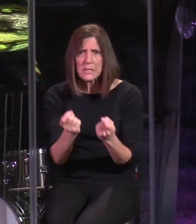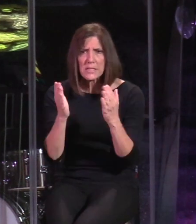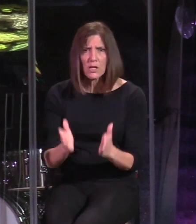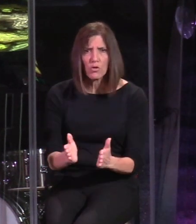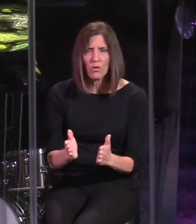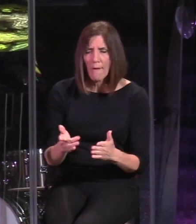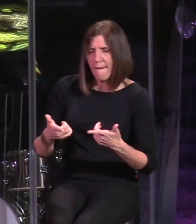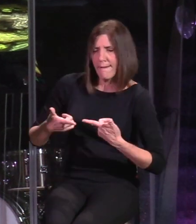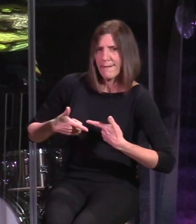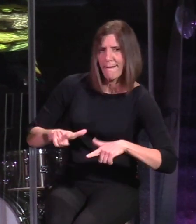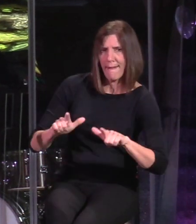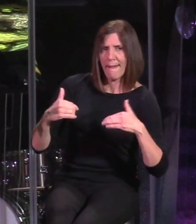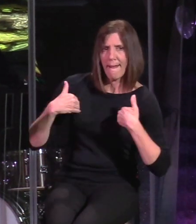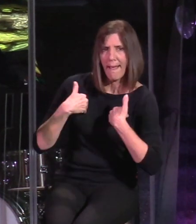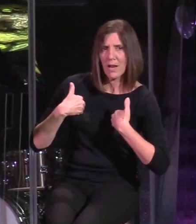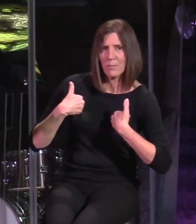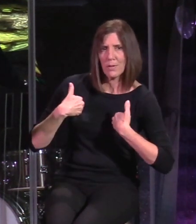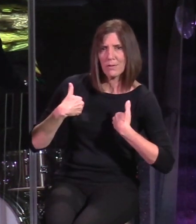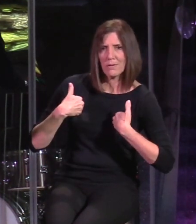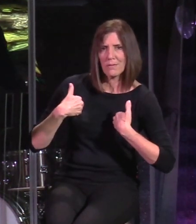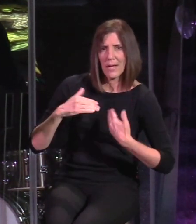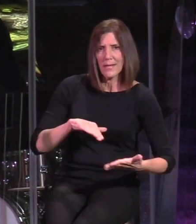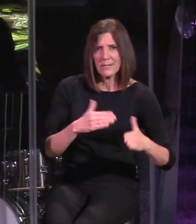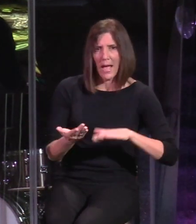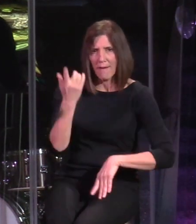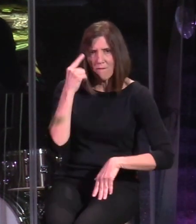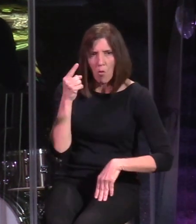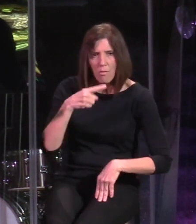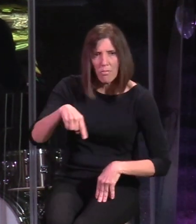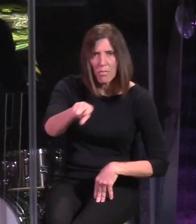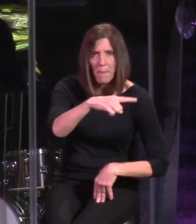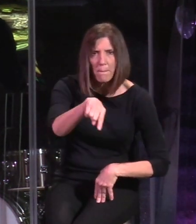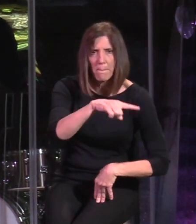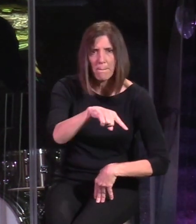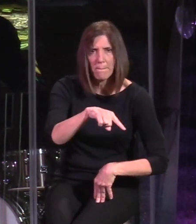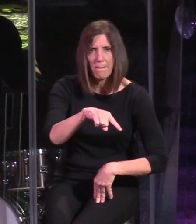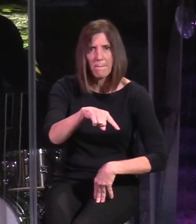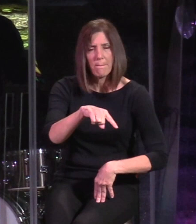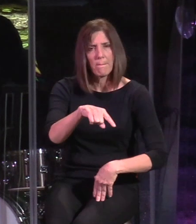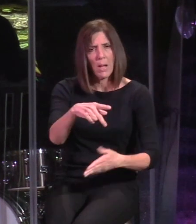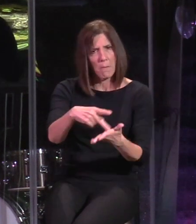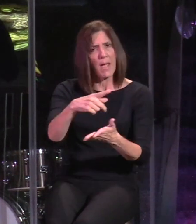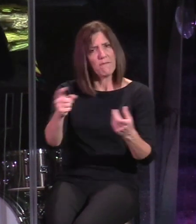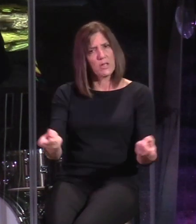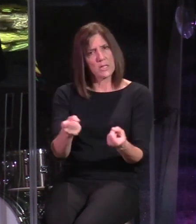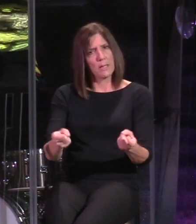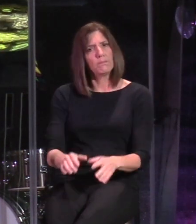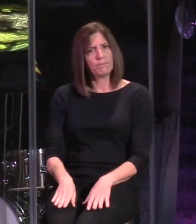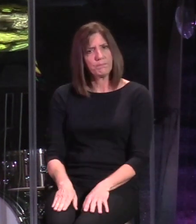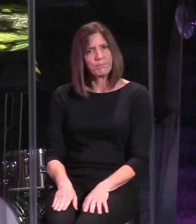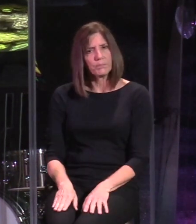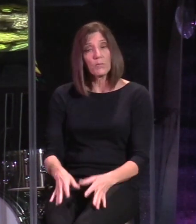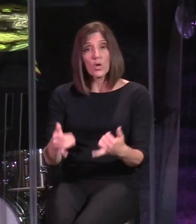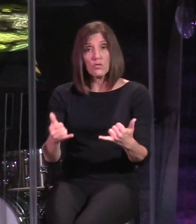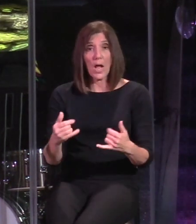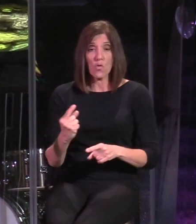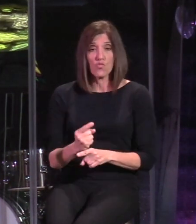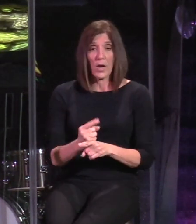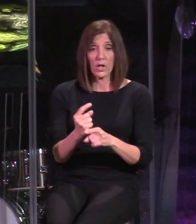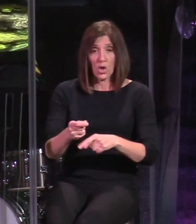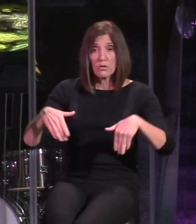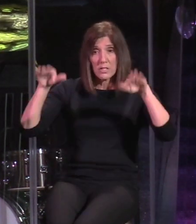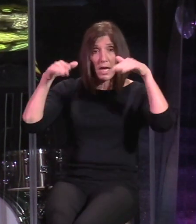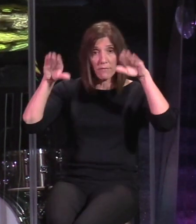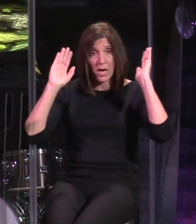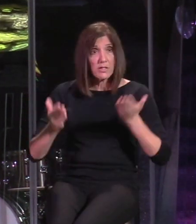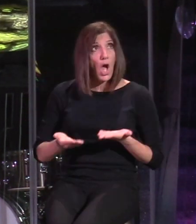another to die for them, to pay for their sins. And so on top of those regular sacrifices that they would